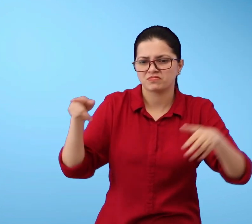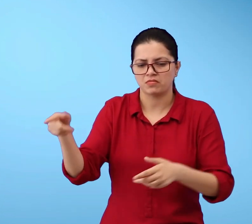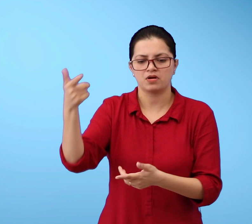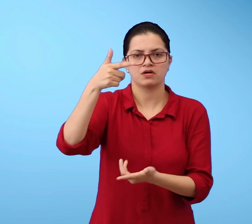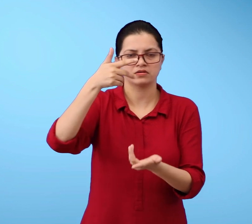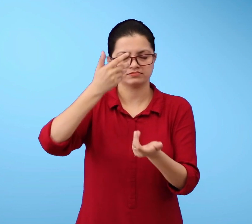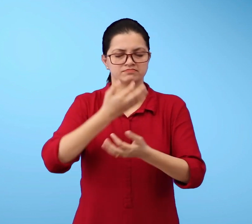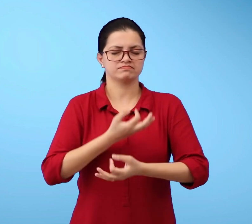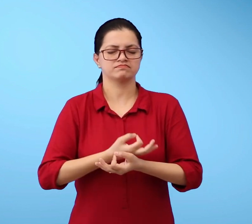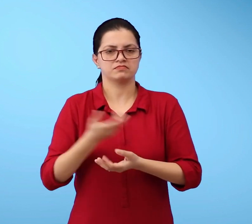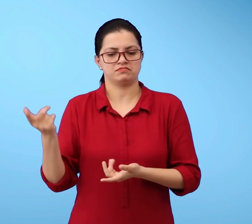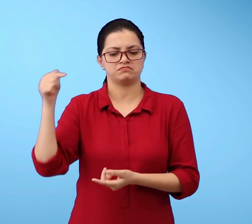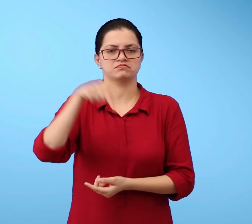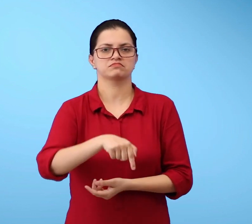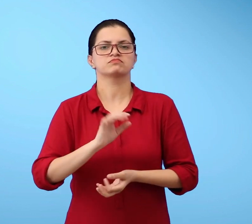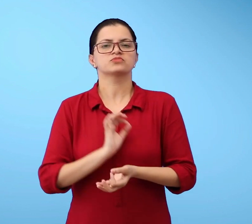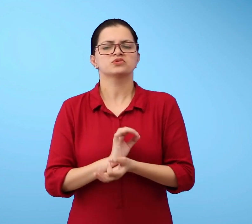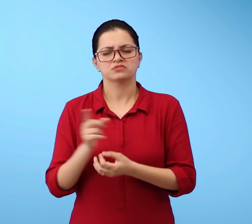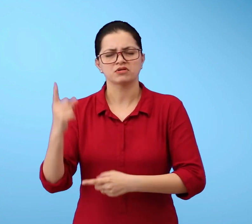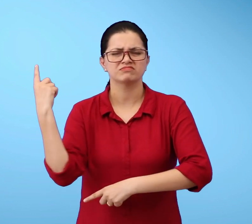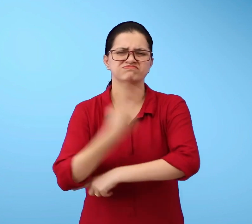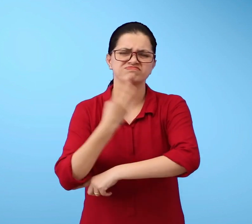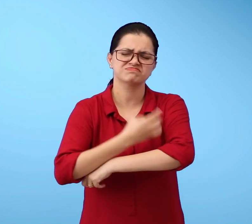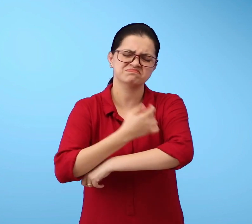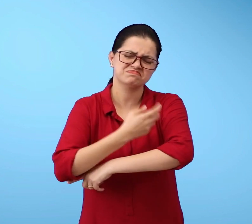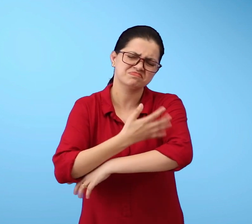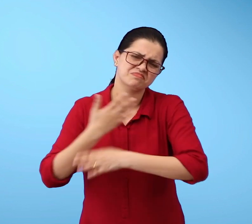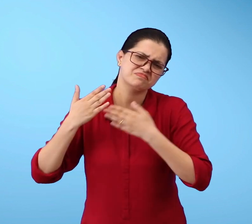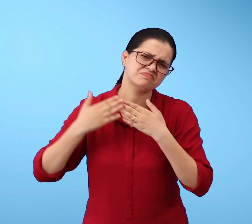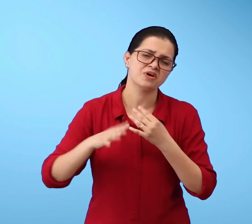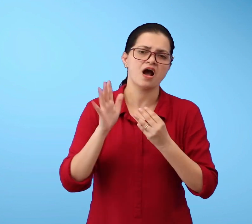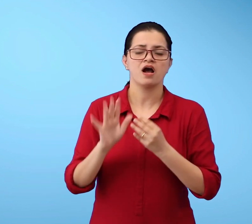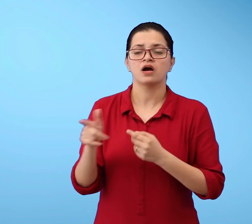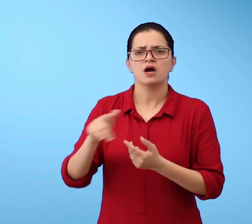and meditated for days on end under a peepal tree